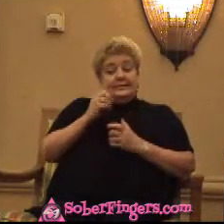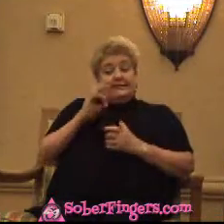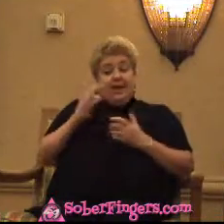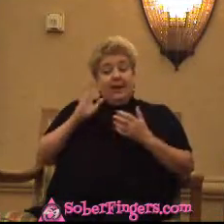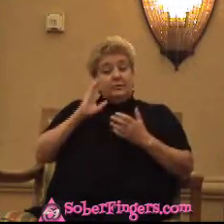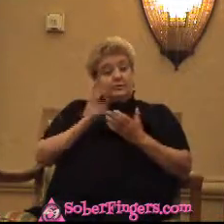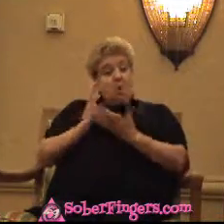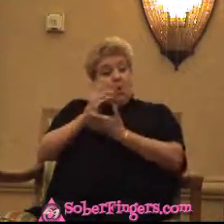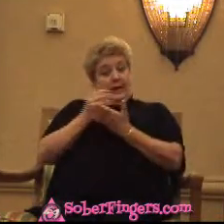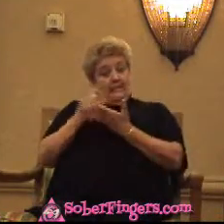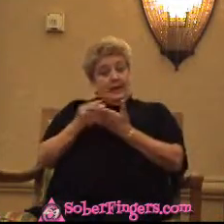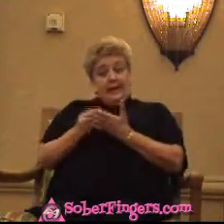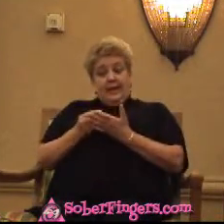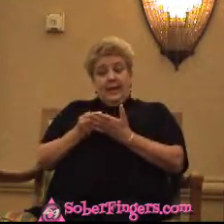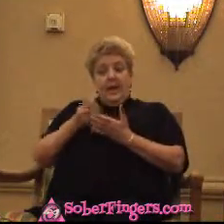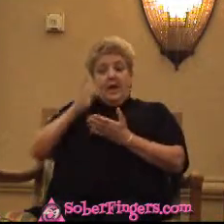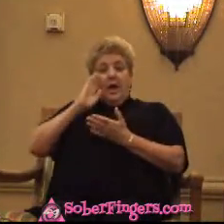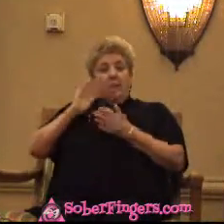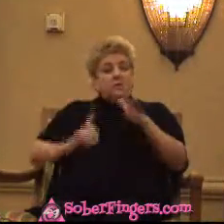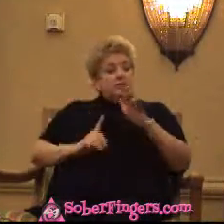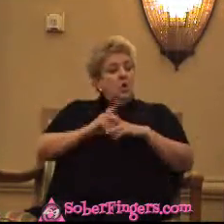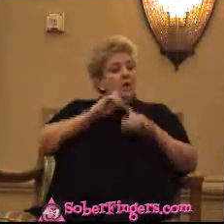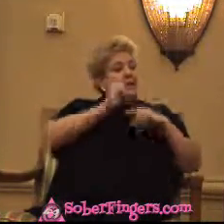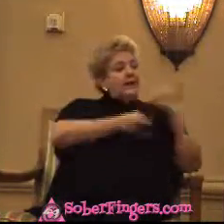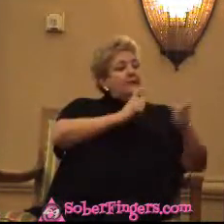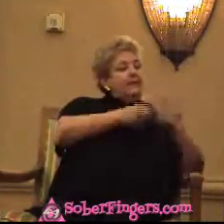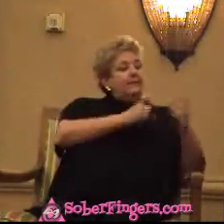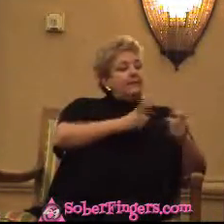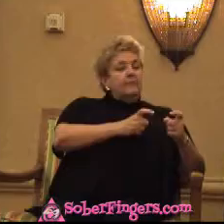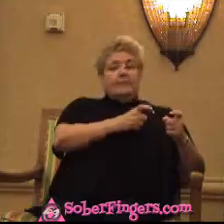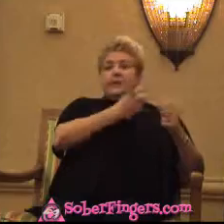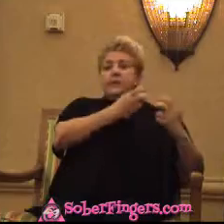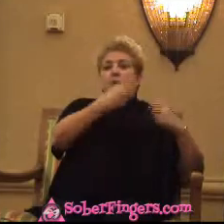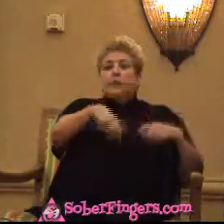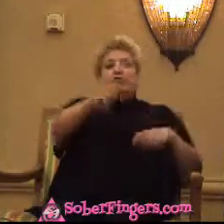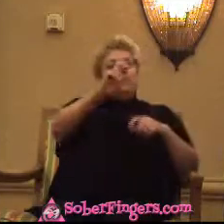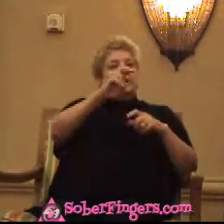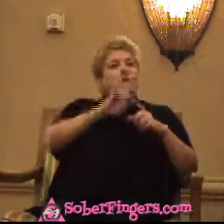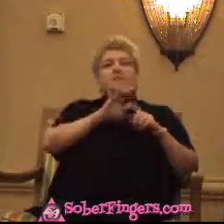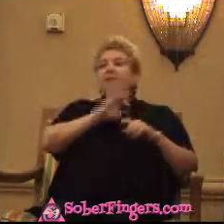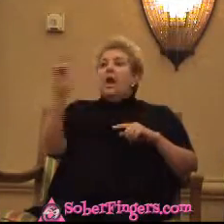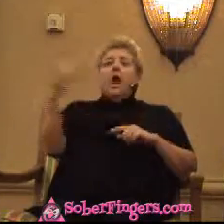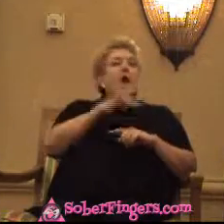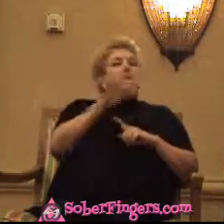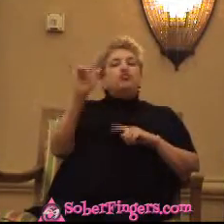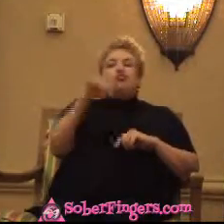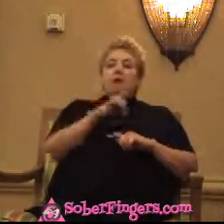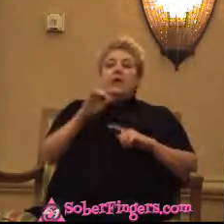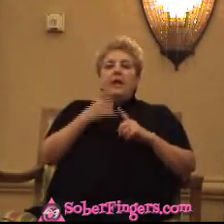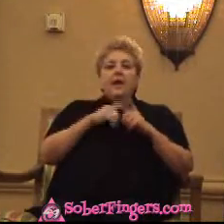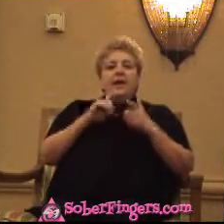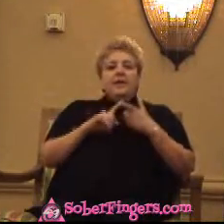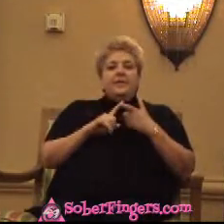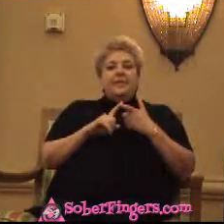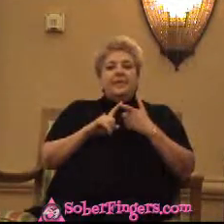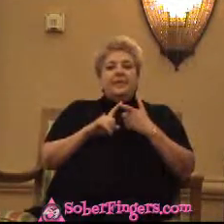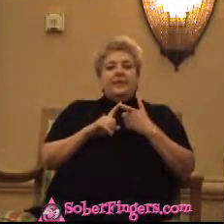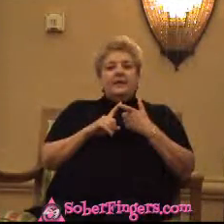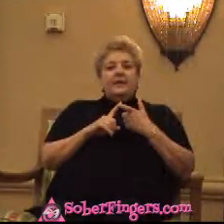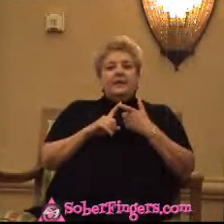and give them all kinds of stuff, and I'd take them on trips, and fly them here, fly them there. I gave my kid a car one year